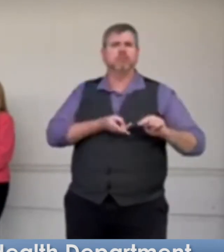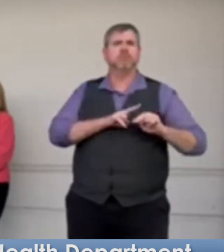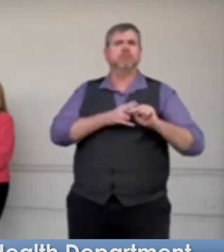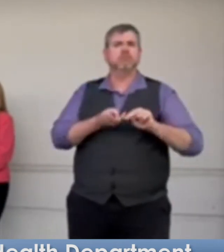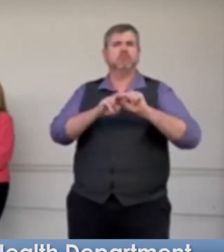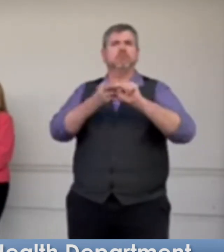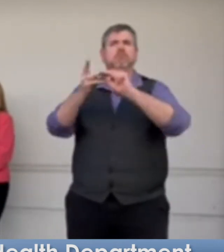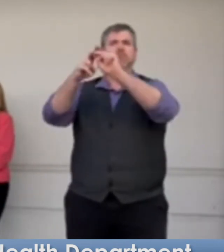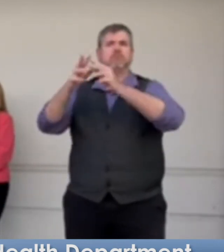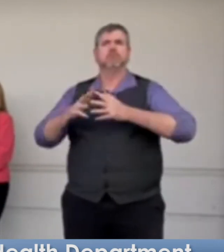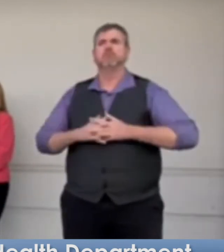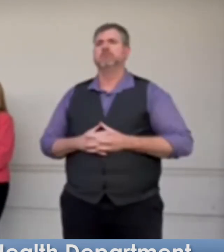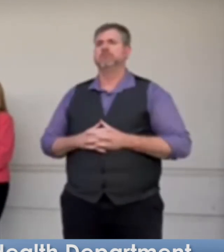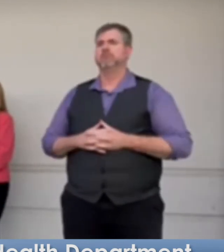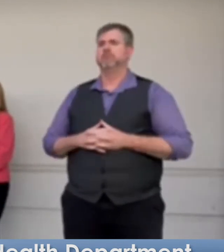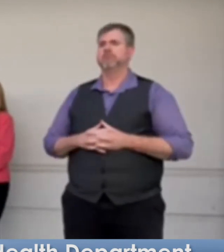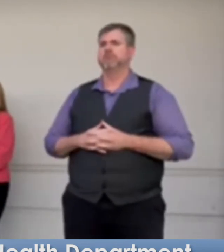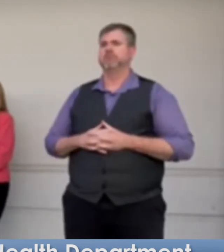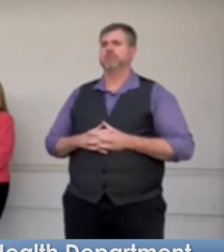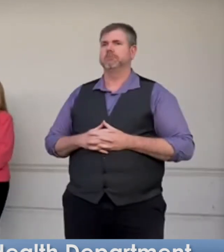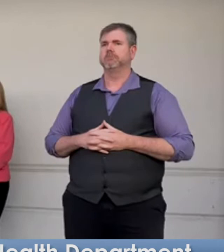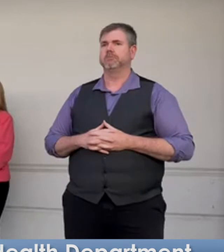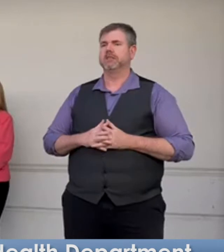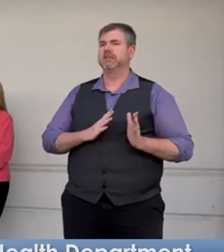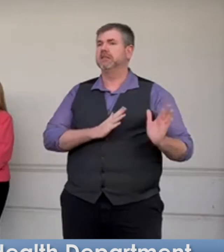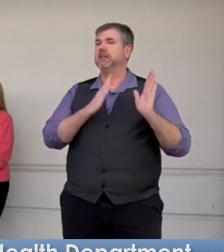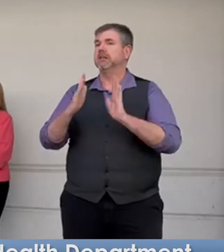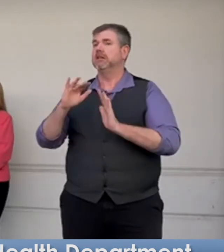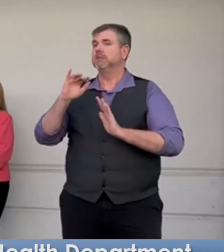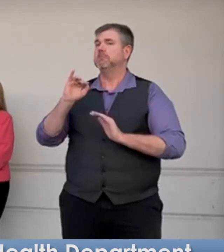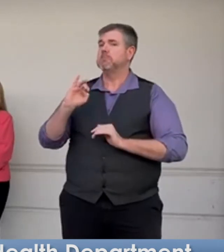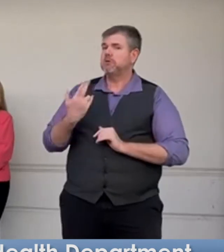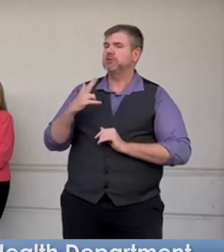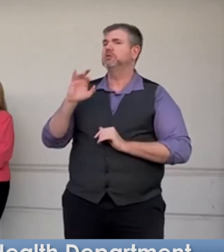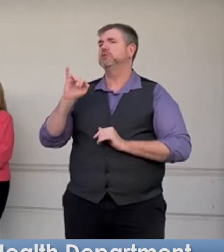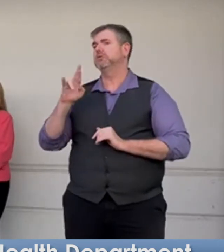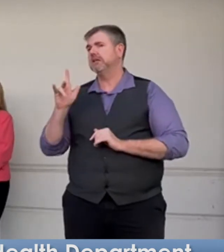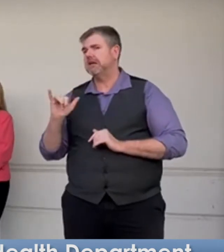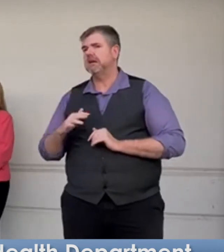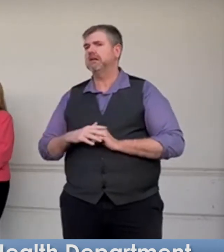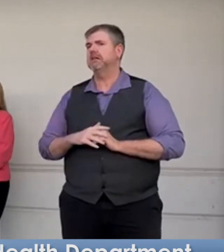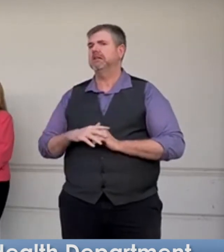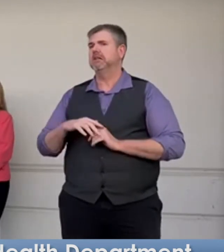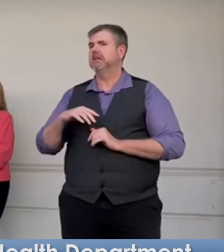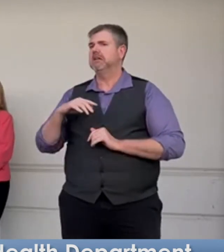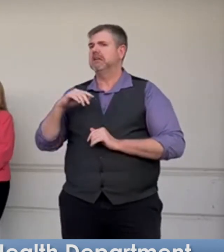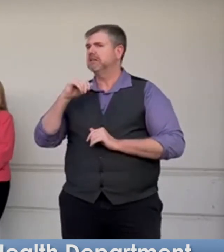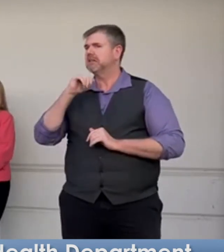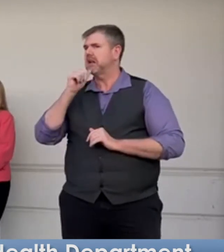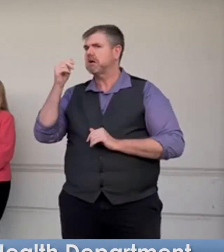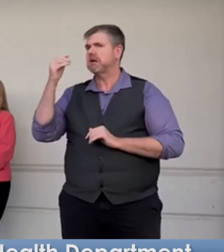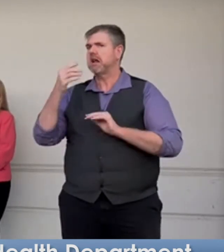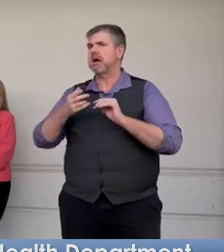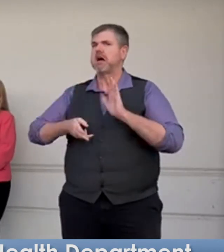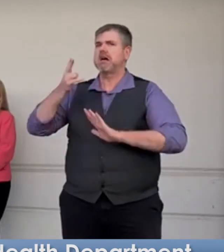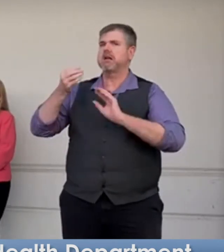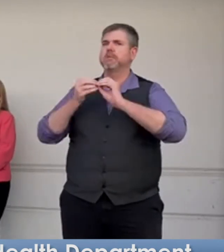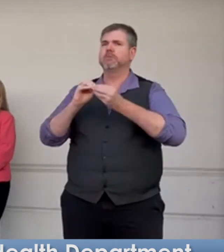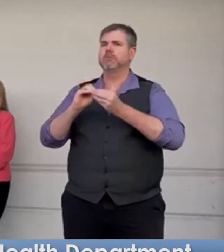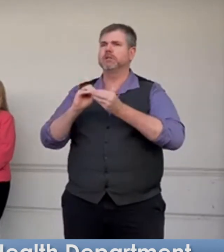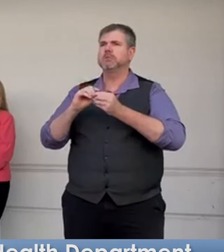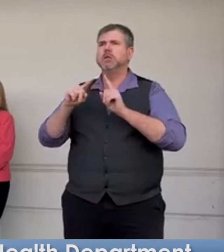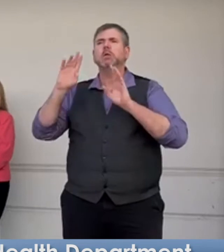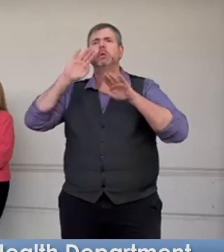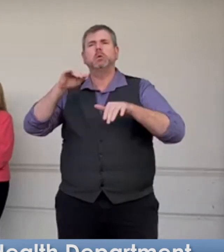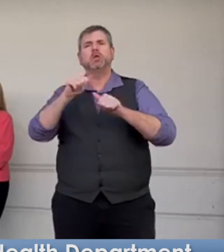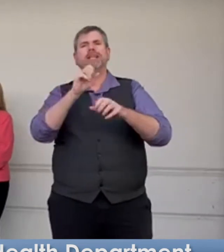we knew that we could rely on asking for help from other jurisdictions if we needed it, that's not the case